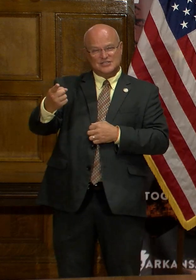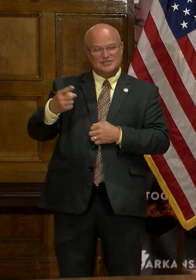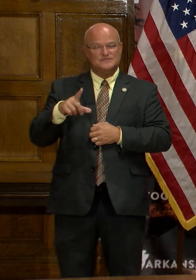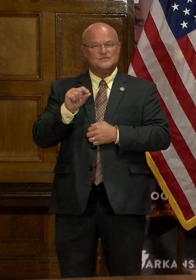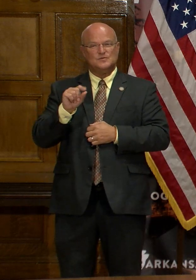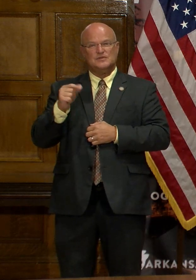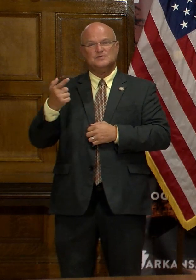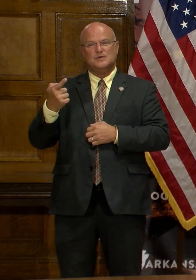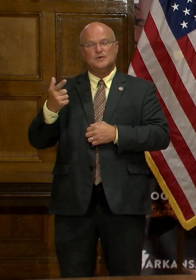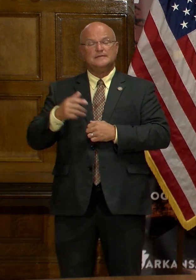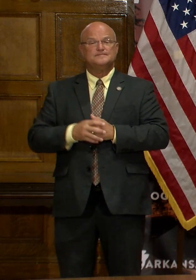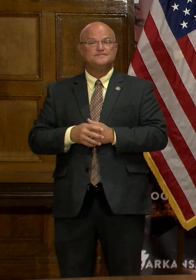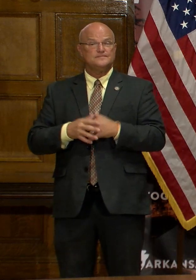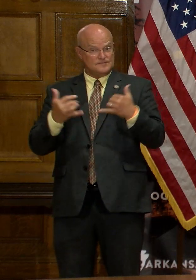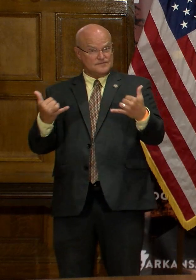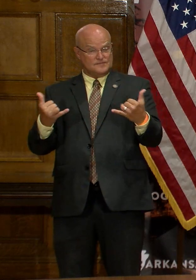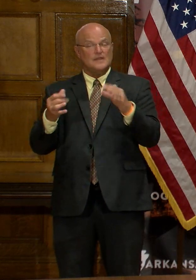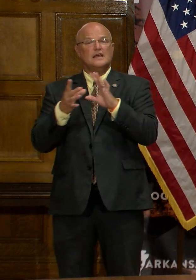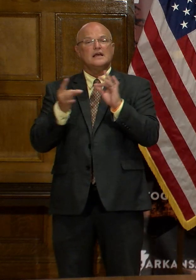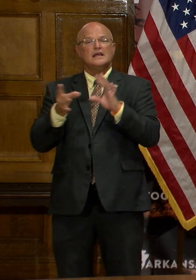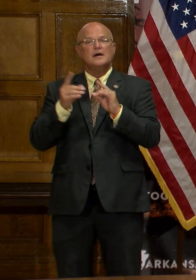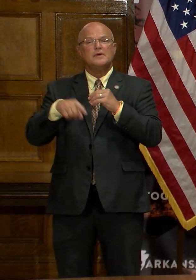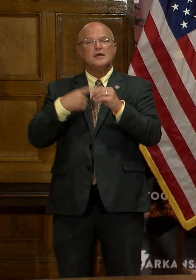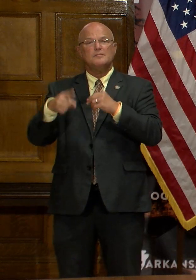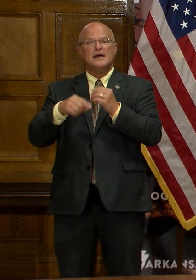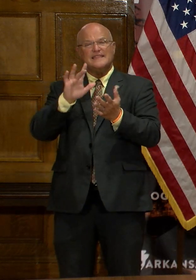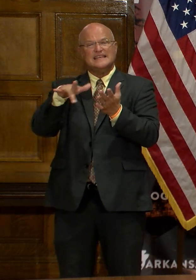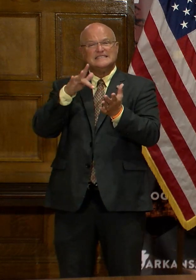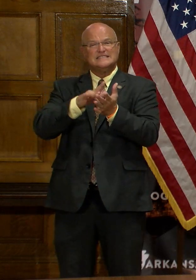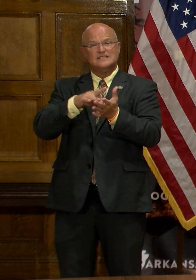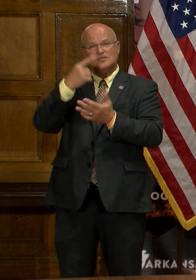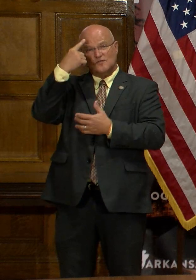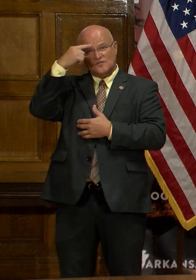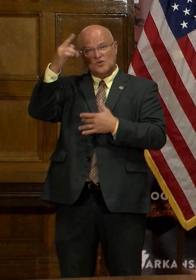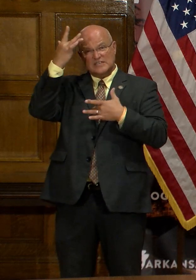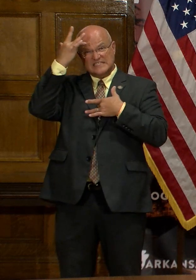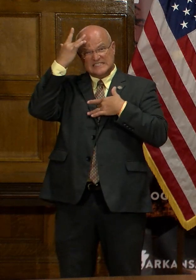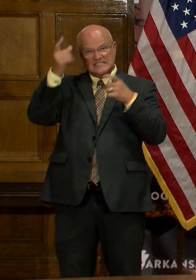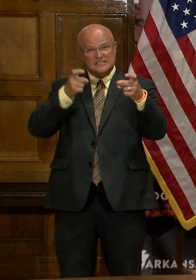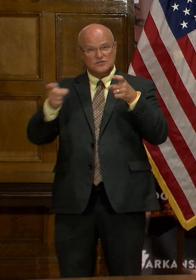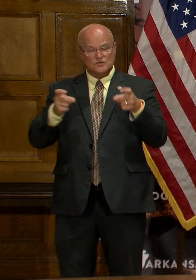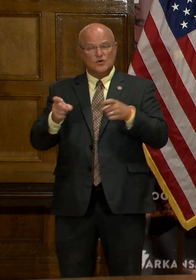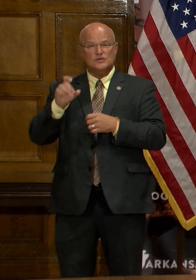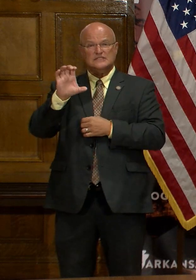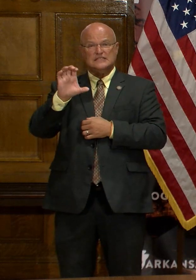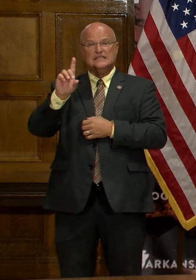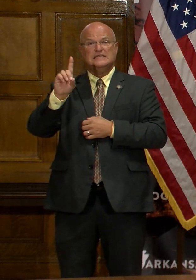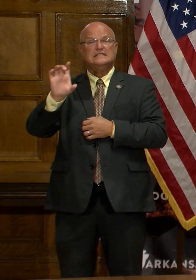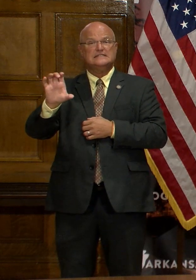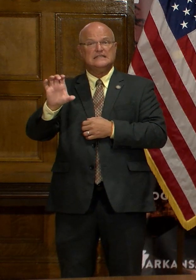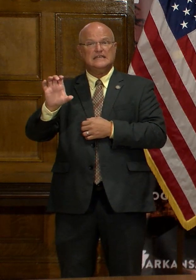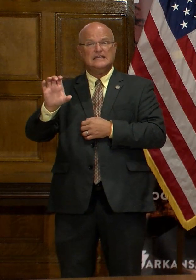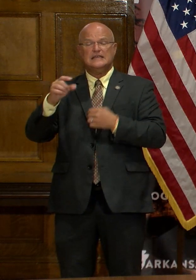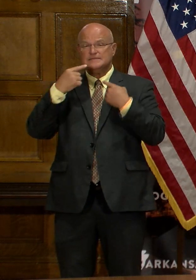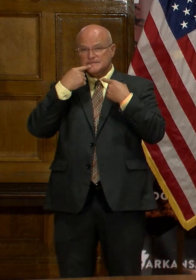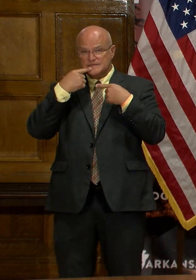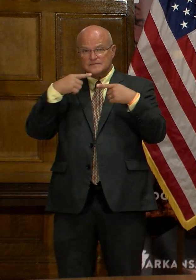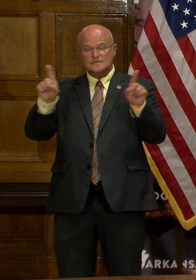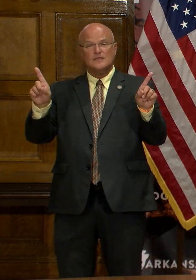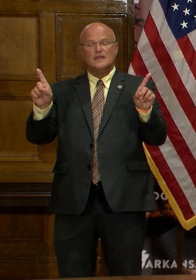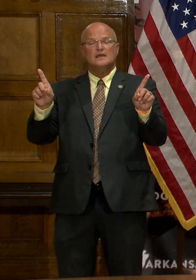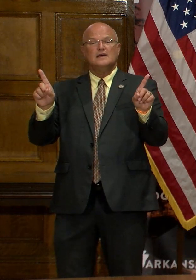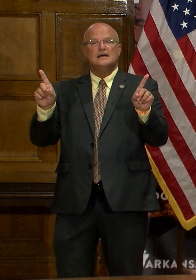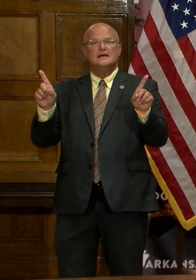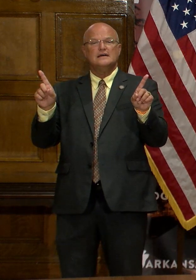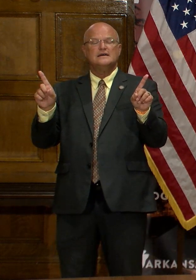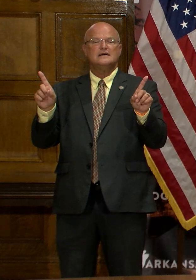wanted to comment today on the Center for Disease Control in issuing a moratorium